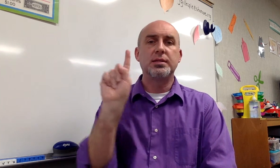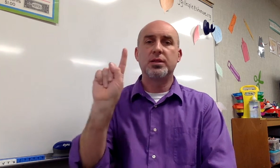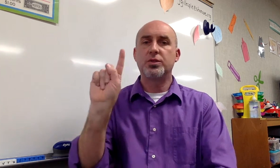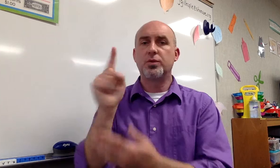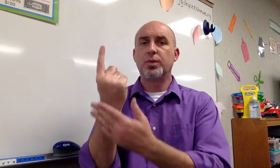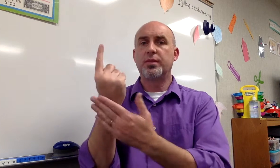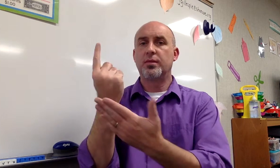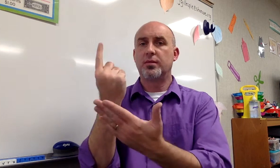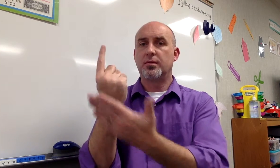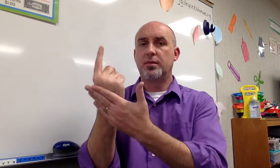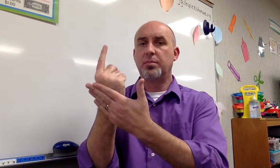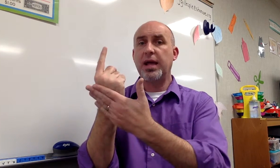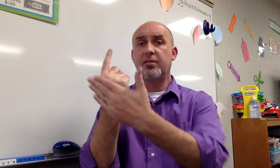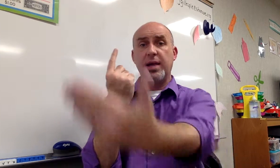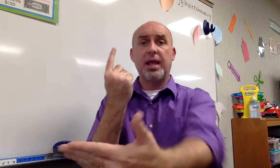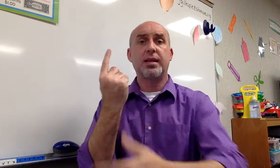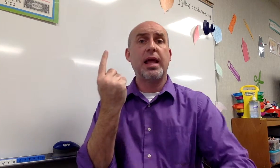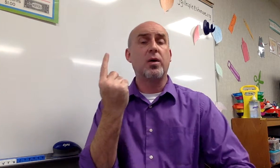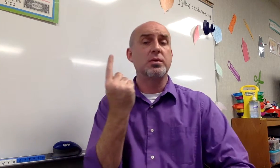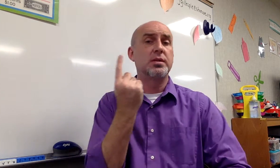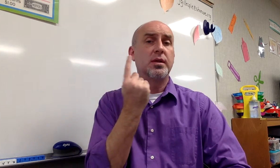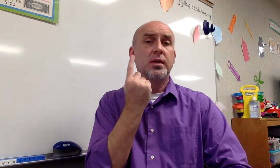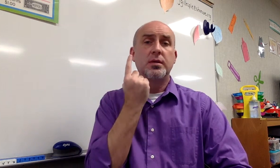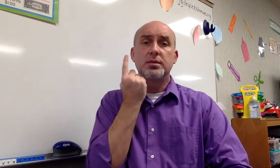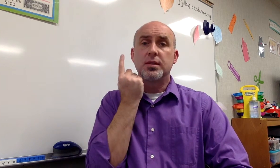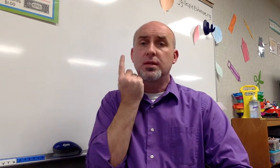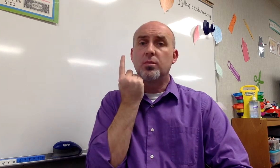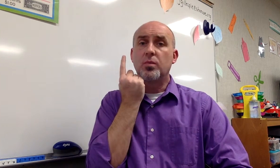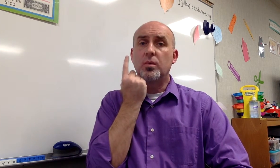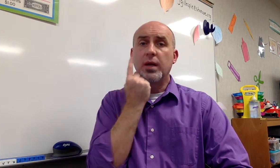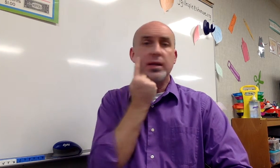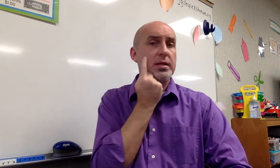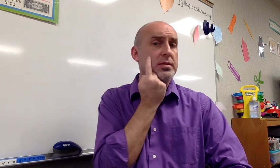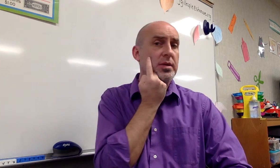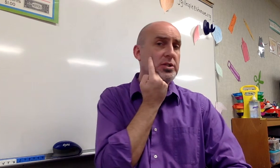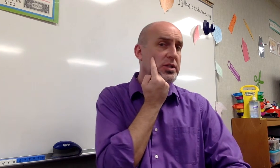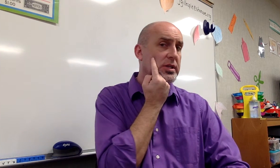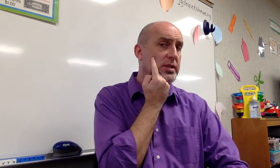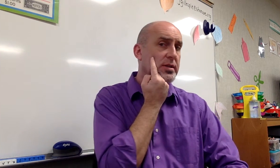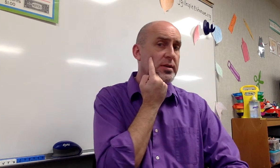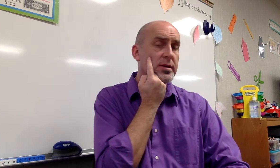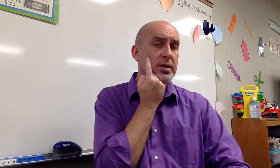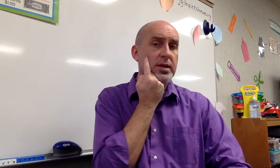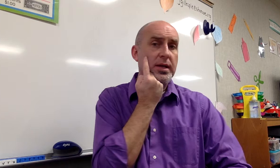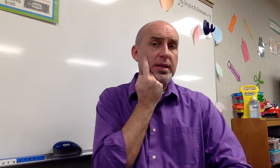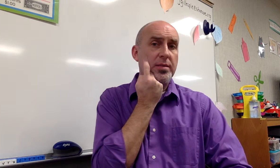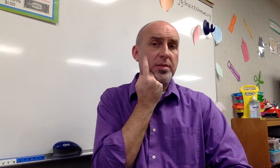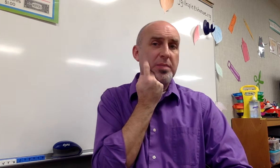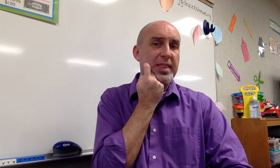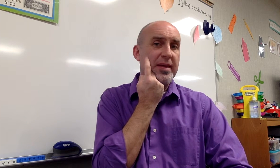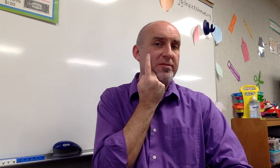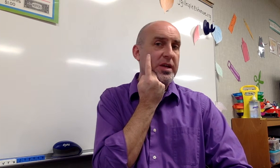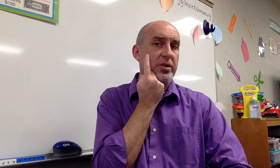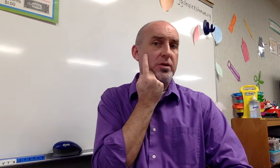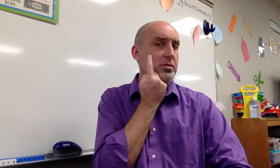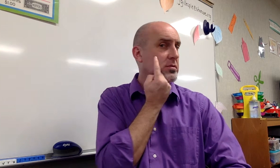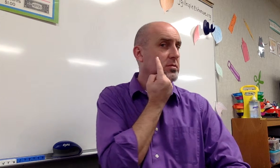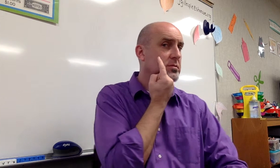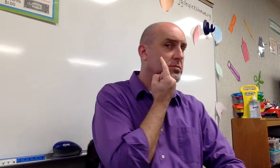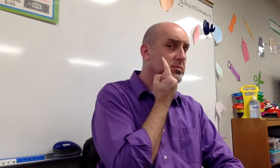to turn with the back of my hand out. It's going to come right against my cheek, and I'm going to bend that finger.